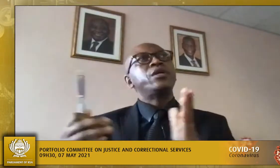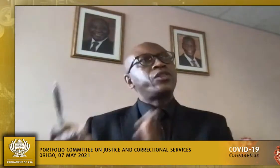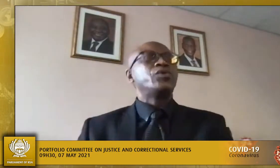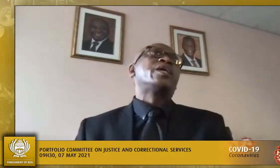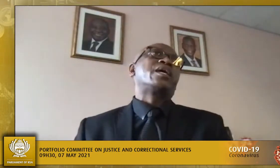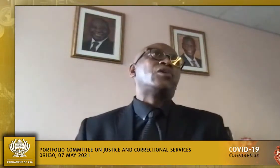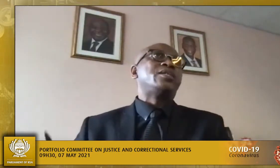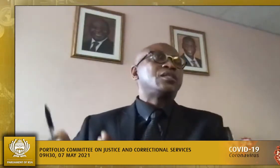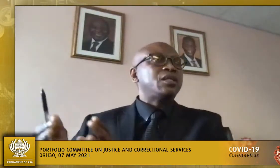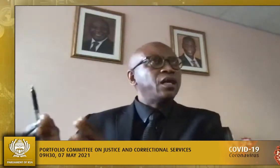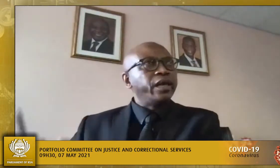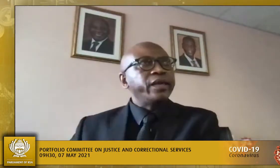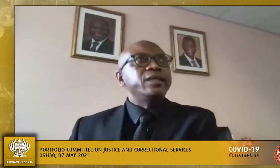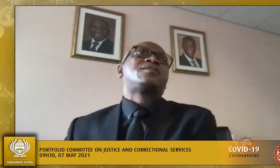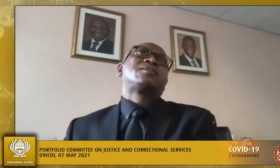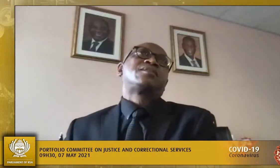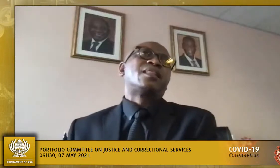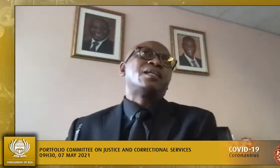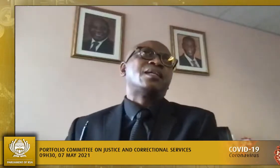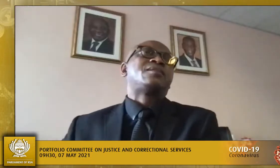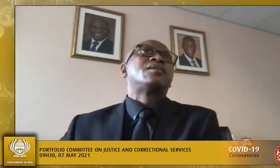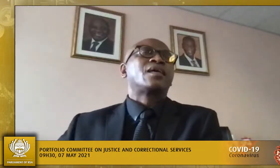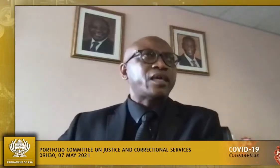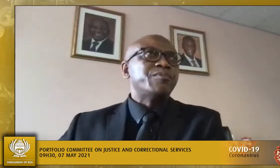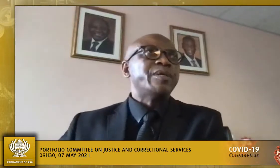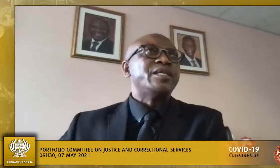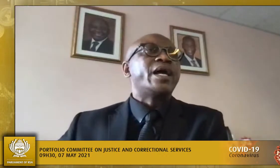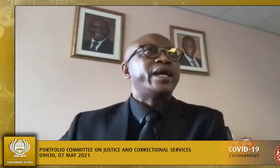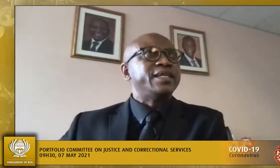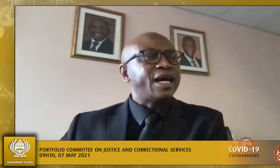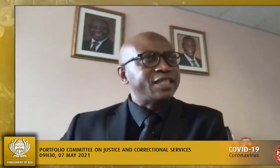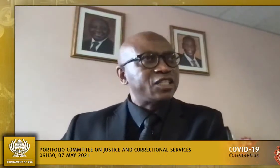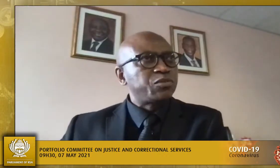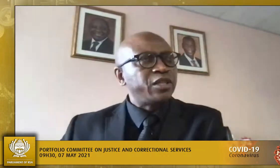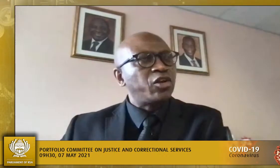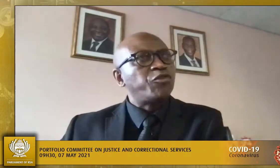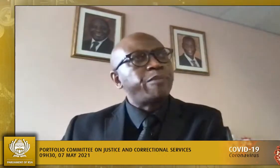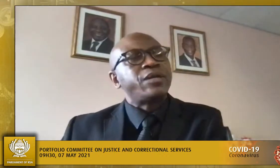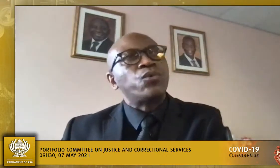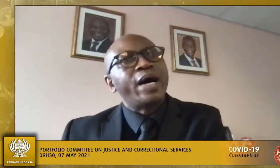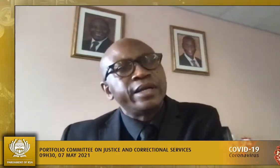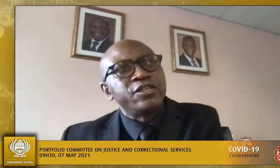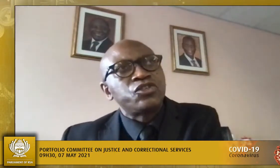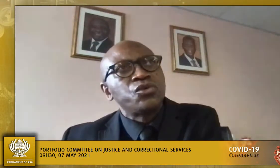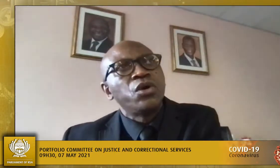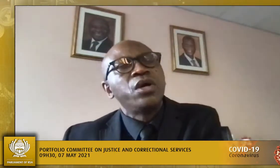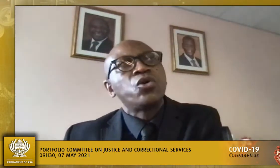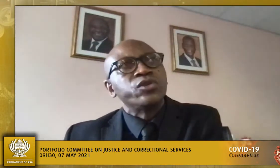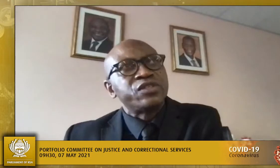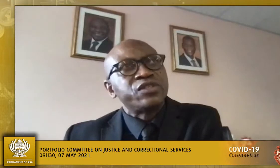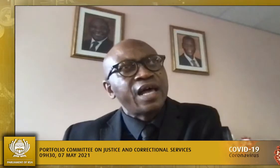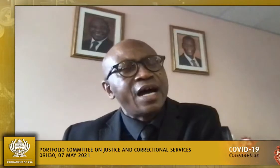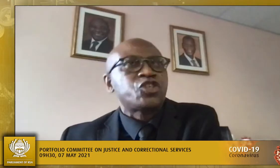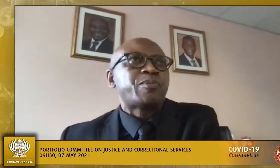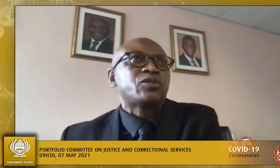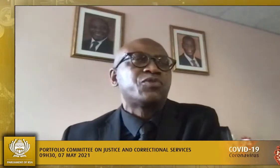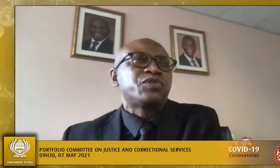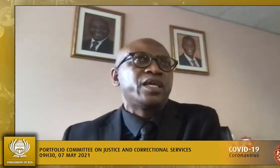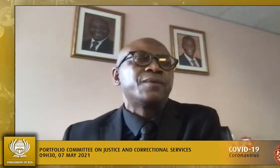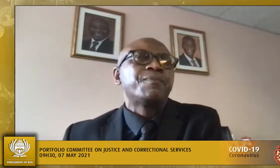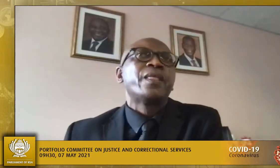amount through the regulation is something that can be done in the adjustment thereof but one needs to consider